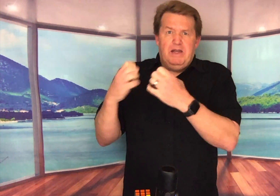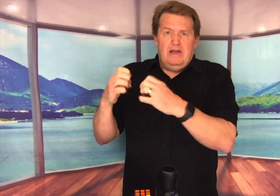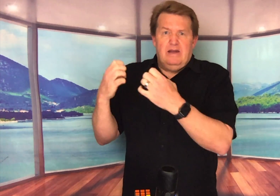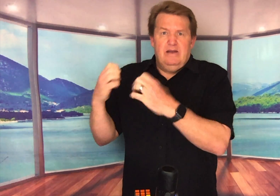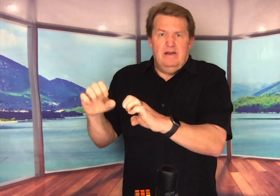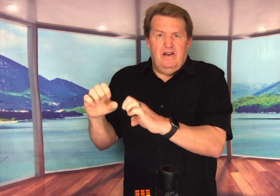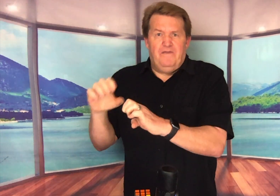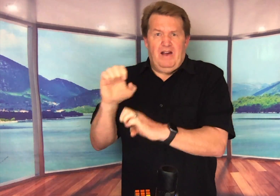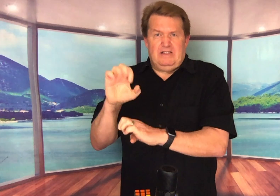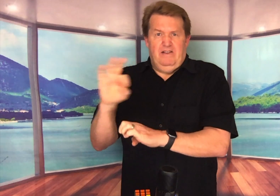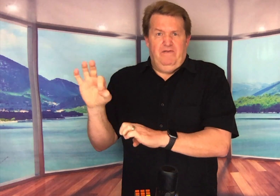being effective.